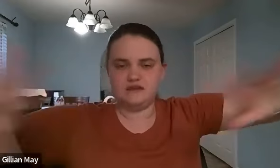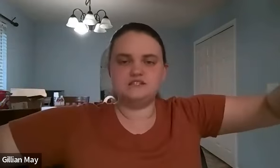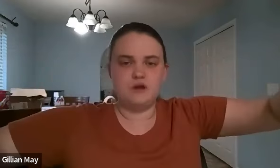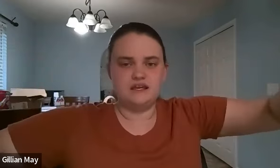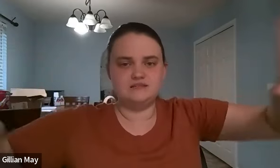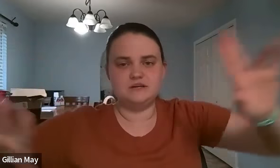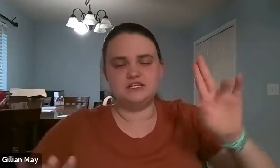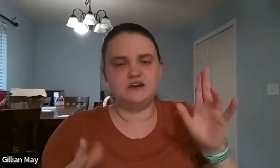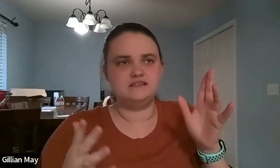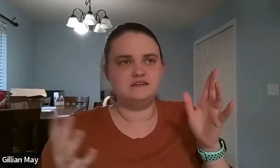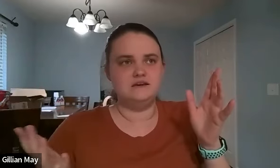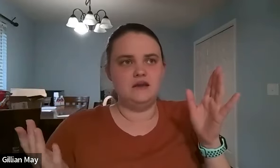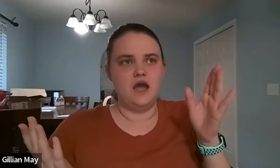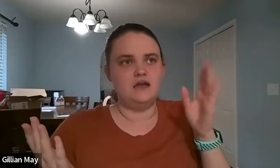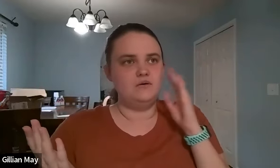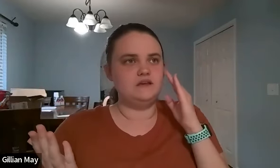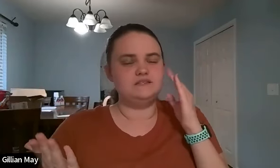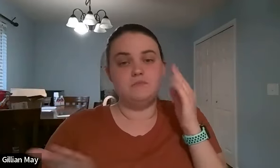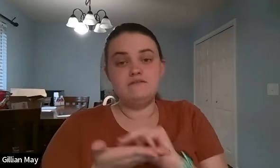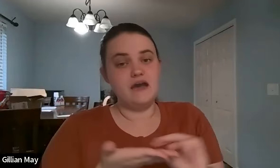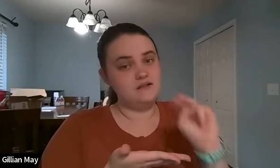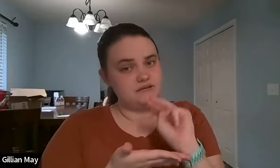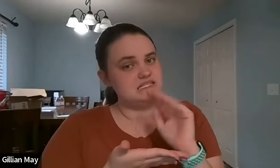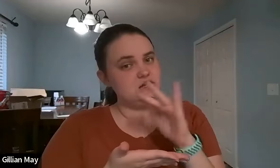of spreading, especially because Montevallo is the only